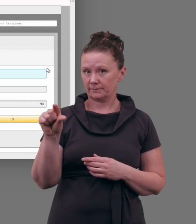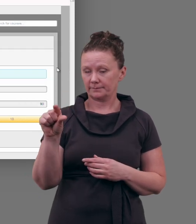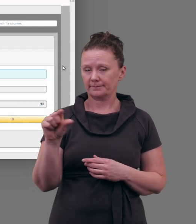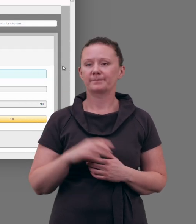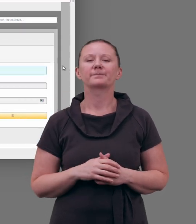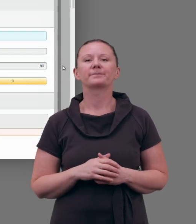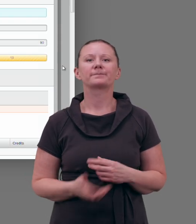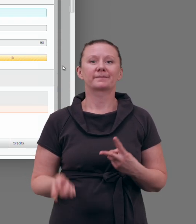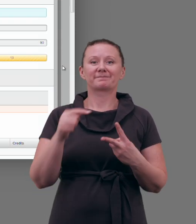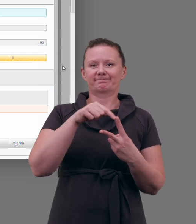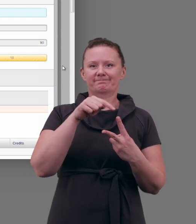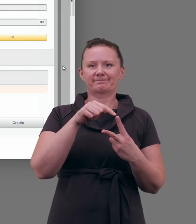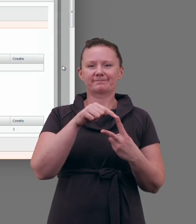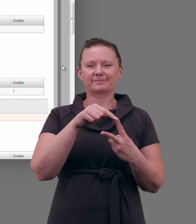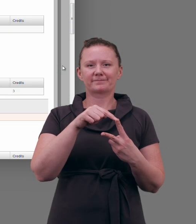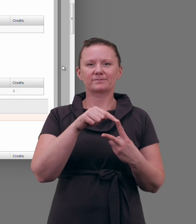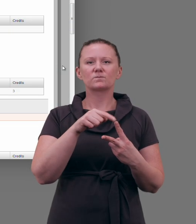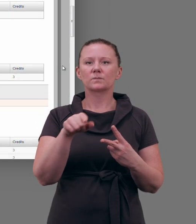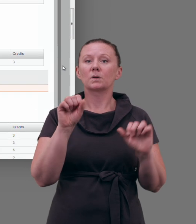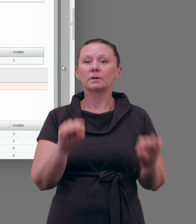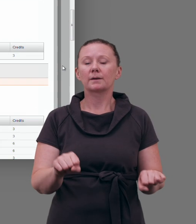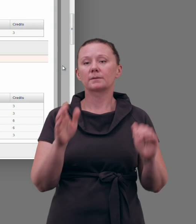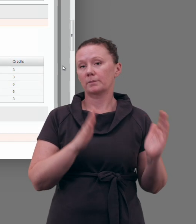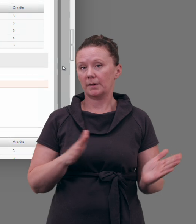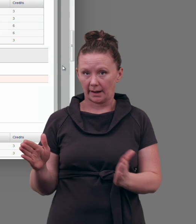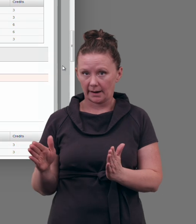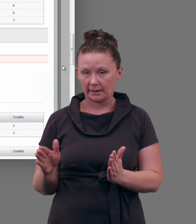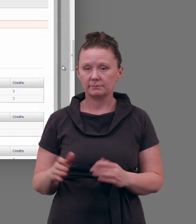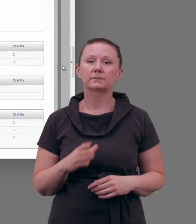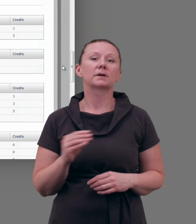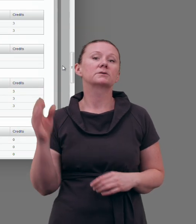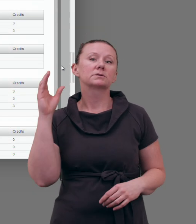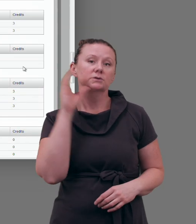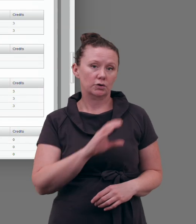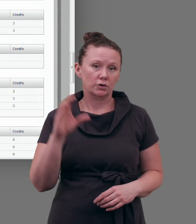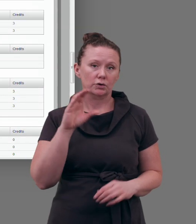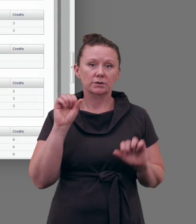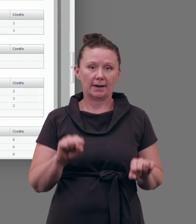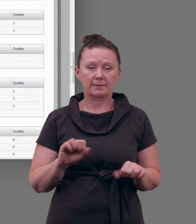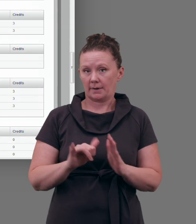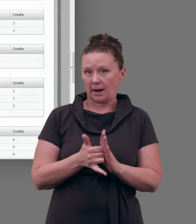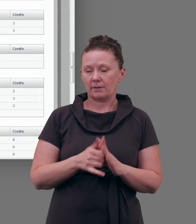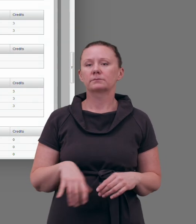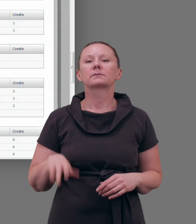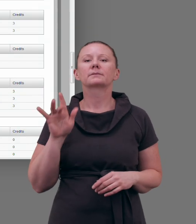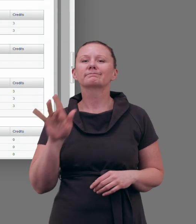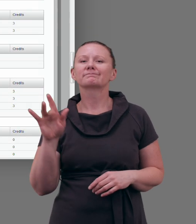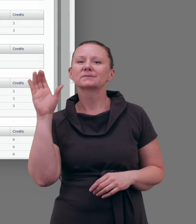On the My Progress page, you can plan and search for courses by clicking either the Search button in each section or by clicking individual